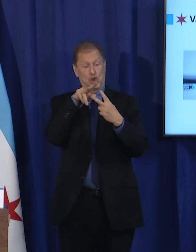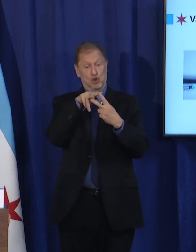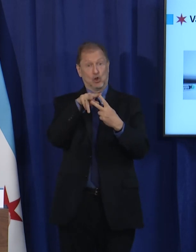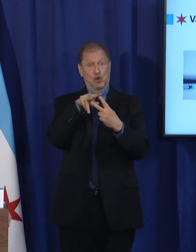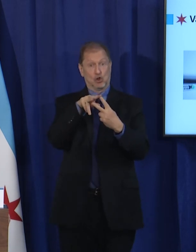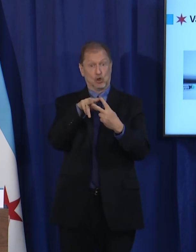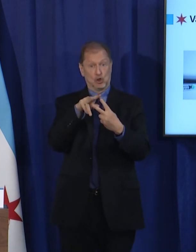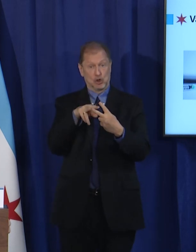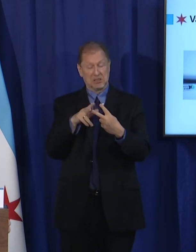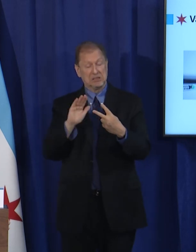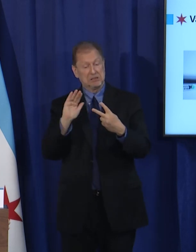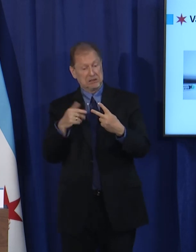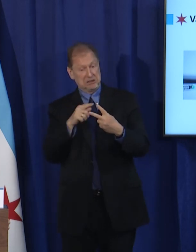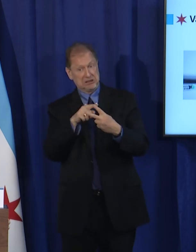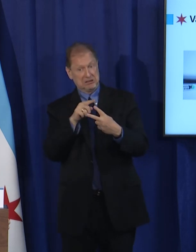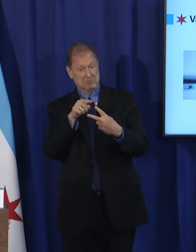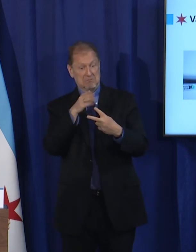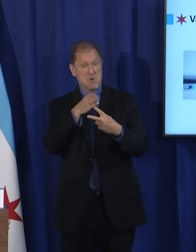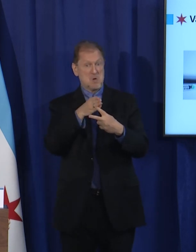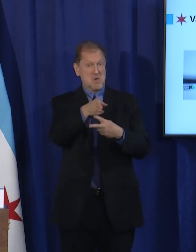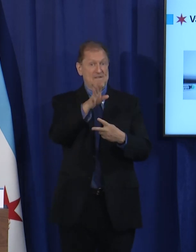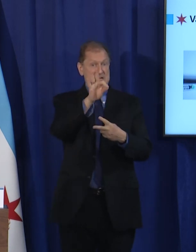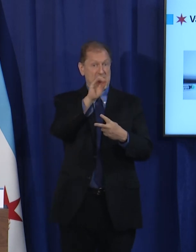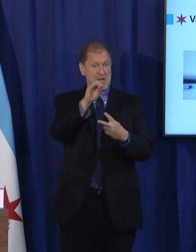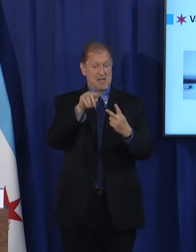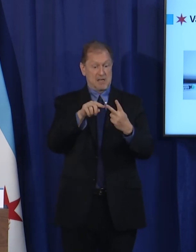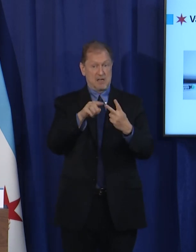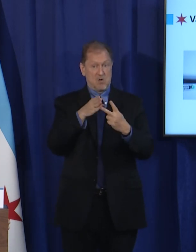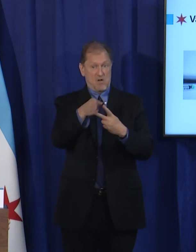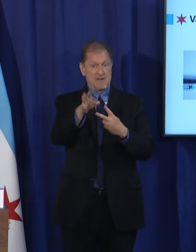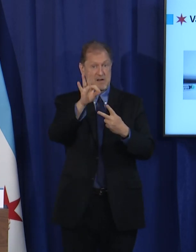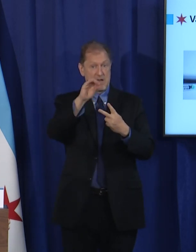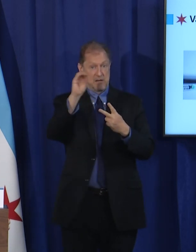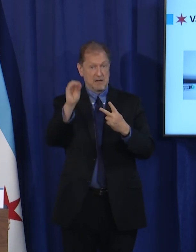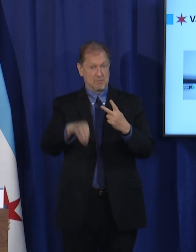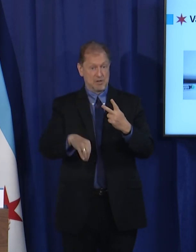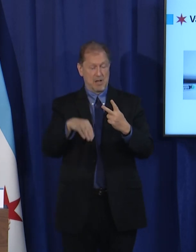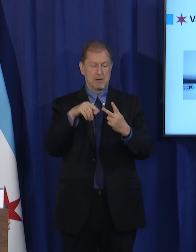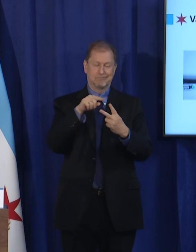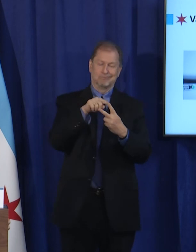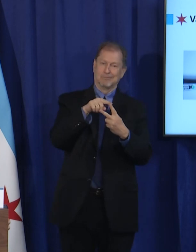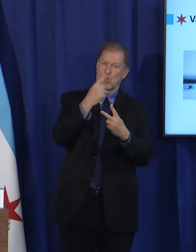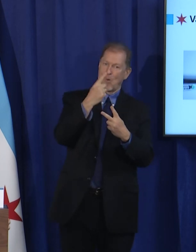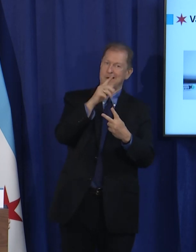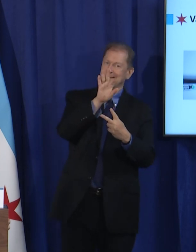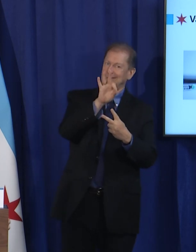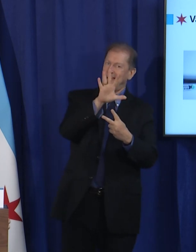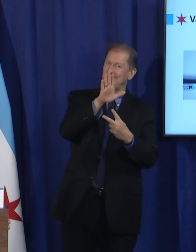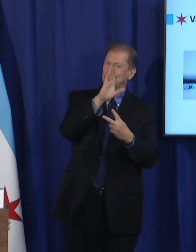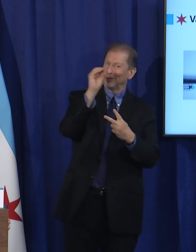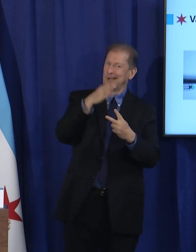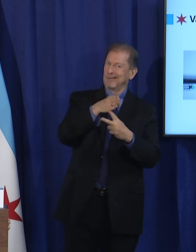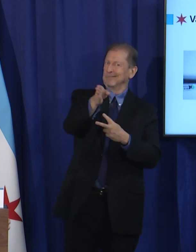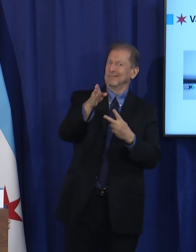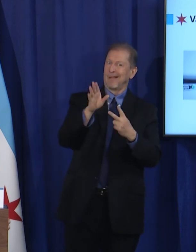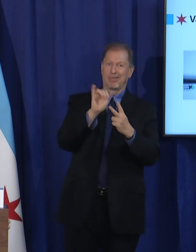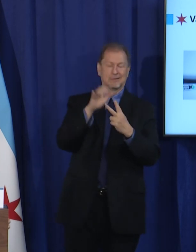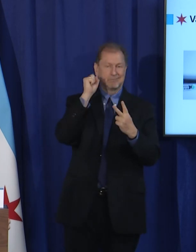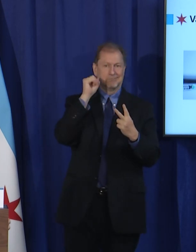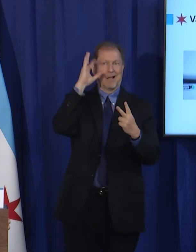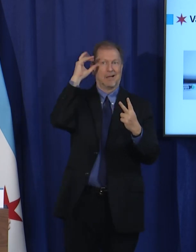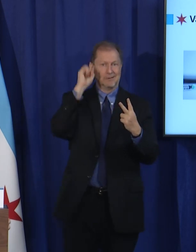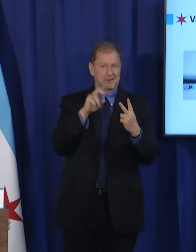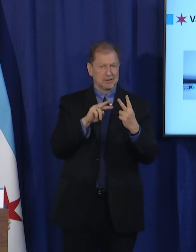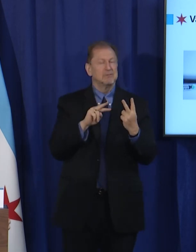vaccines look to be more than 90% effective, even 95% effective. That's amazing news because